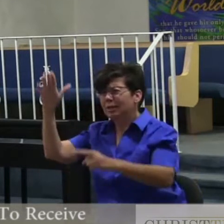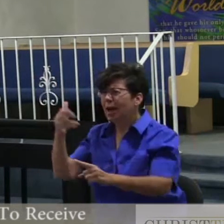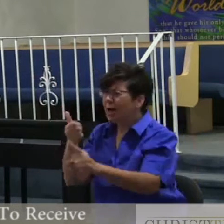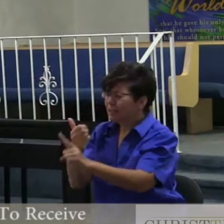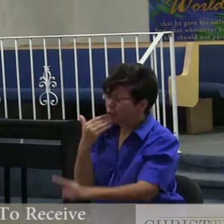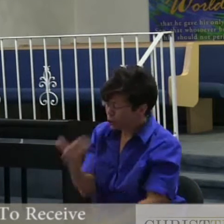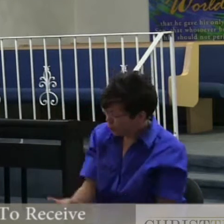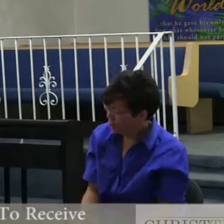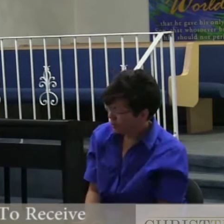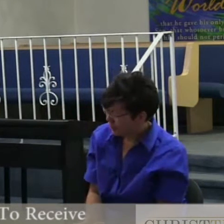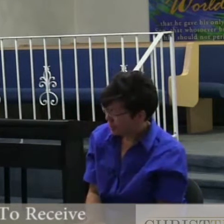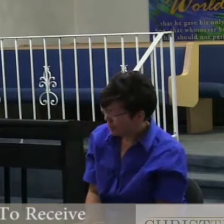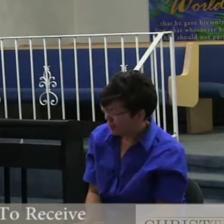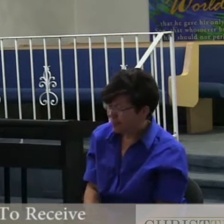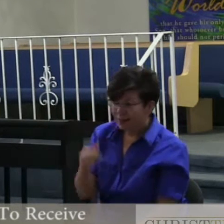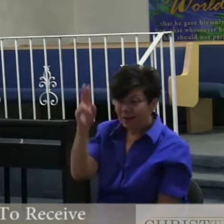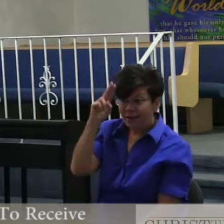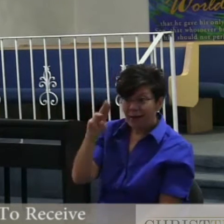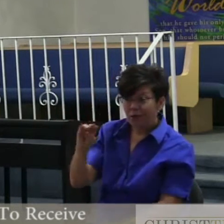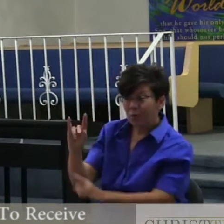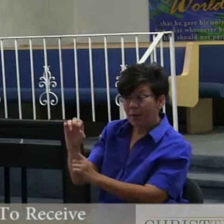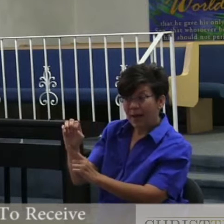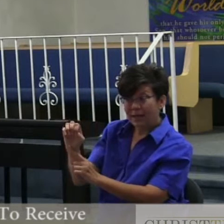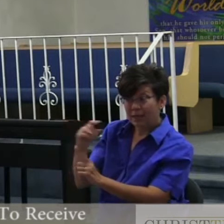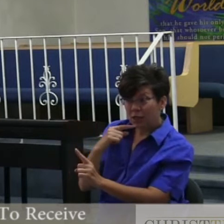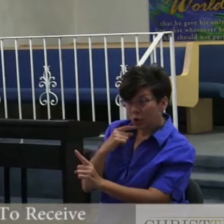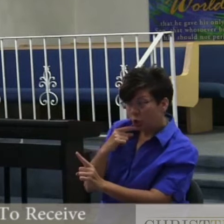good. And Uncle Mike told her,